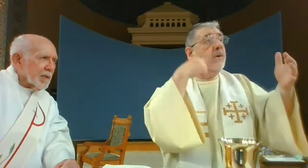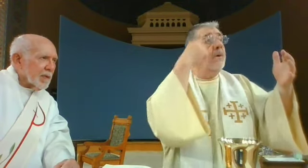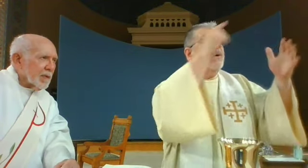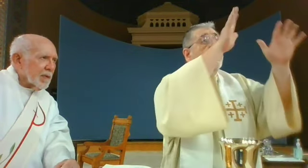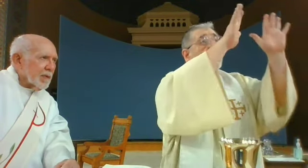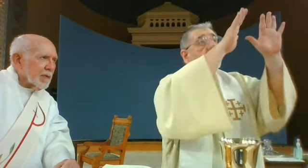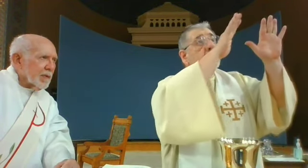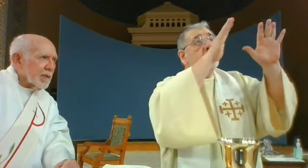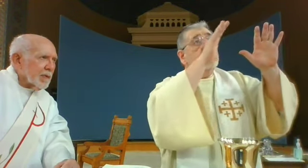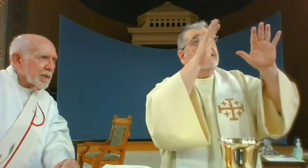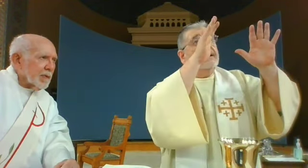your face.